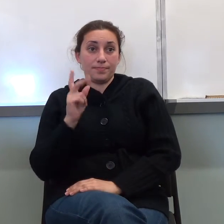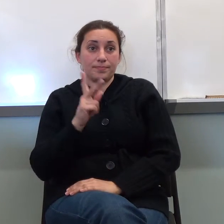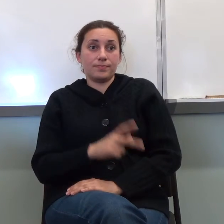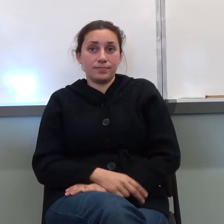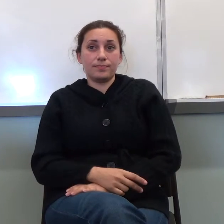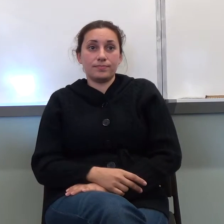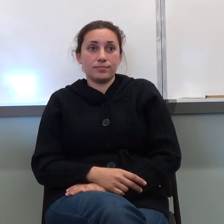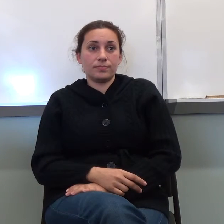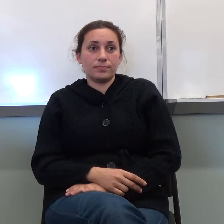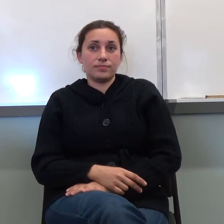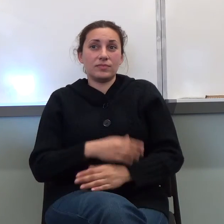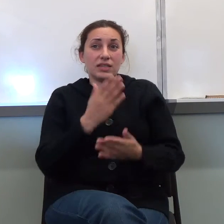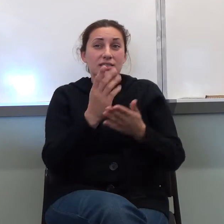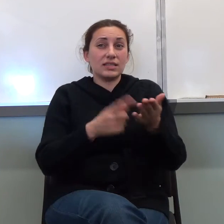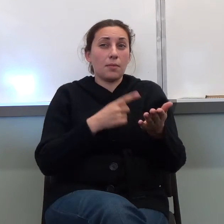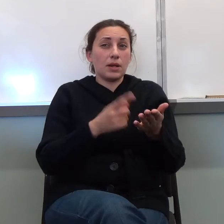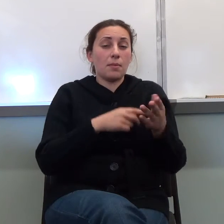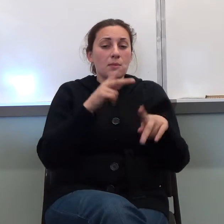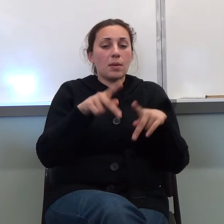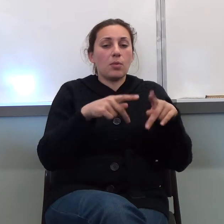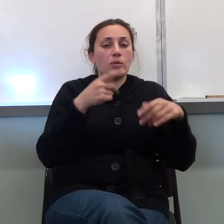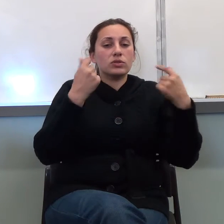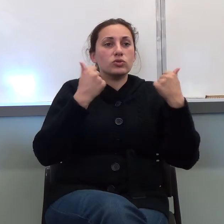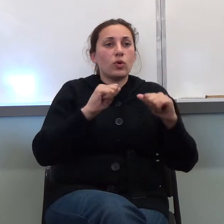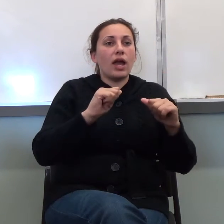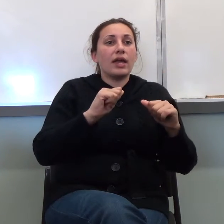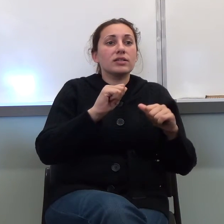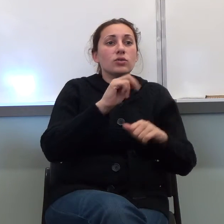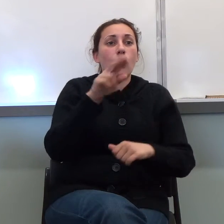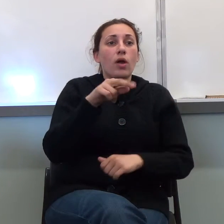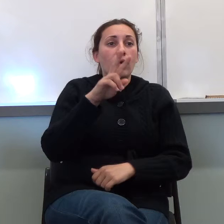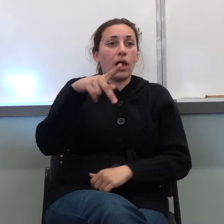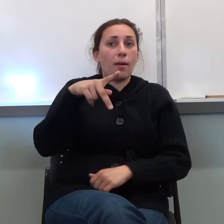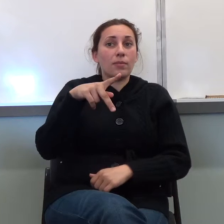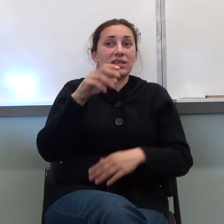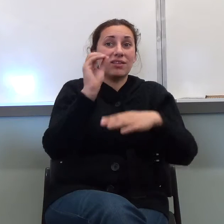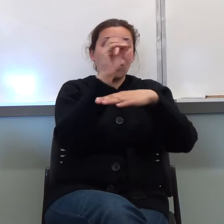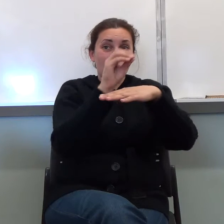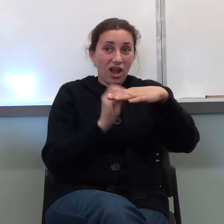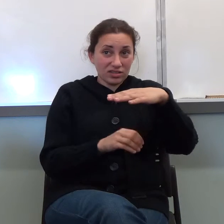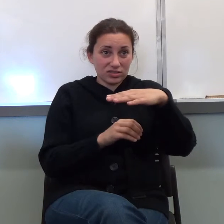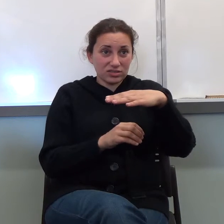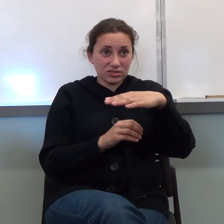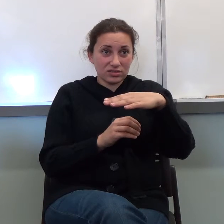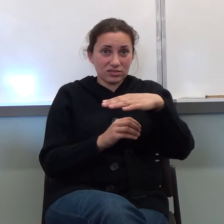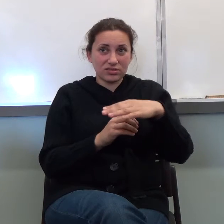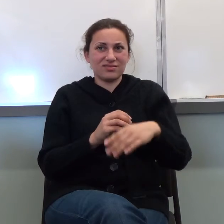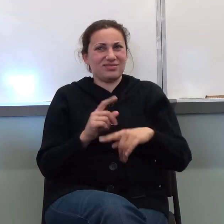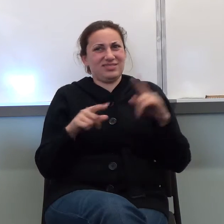will try to round this to the nearest tenth of a percent and multiply by 100. Completely different answers.